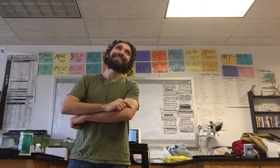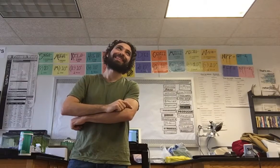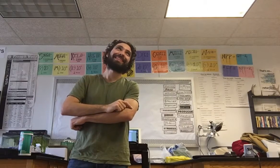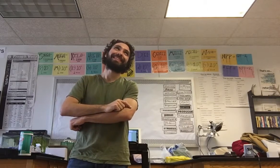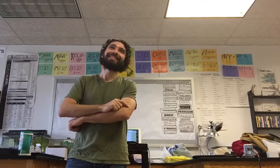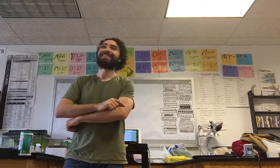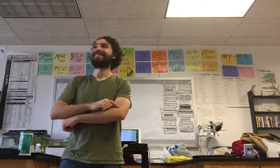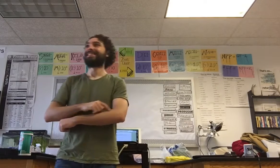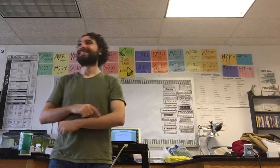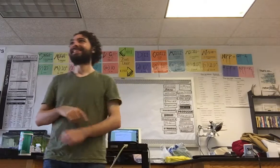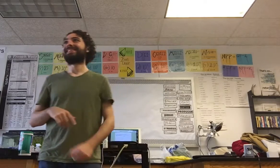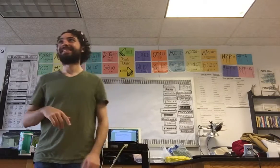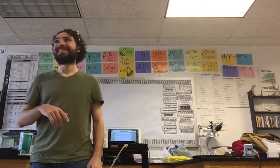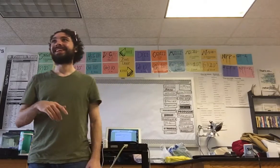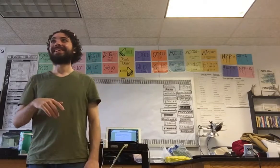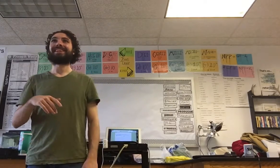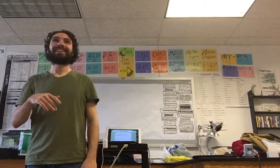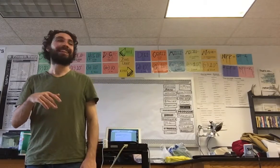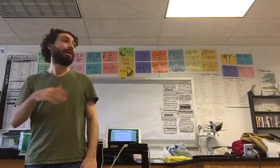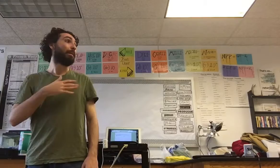I'm missing everybody.